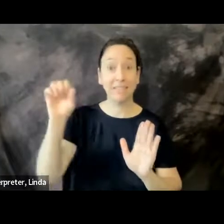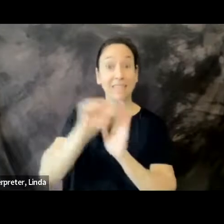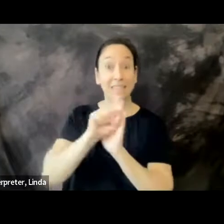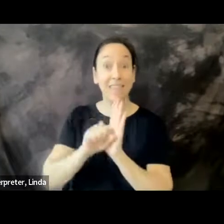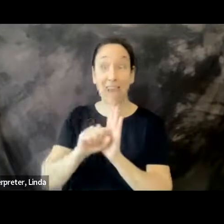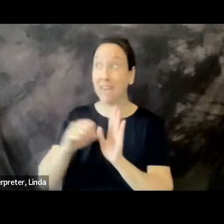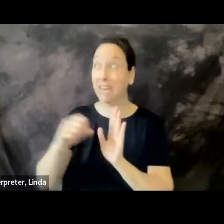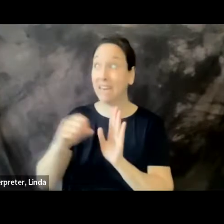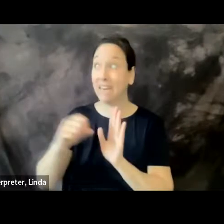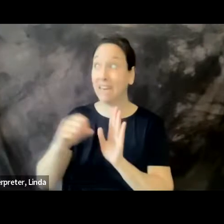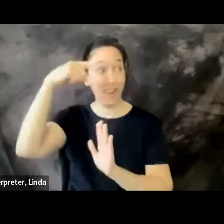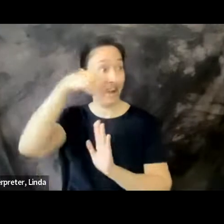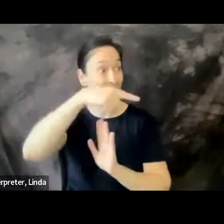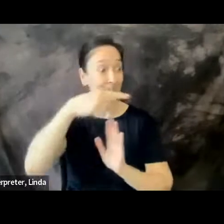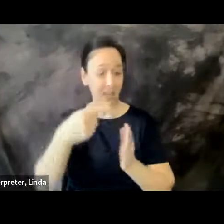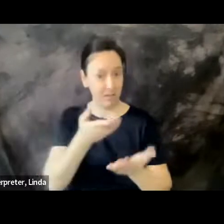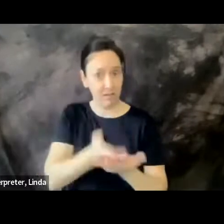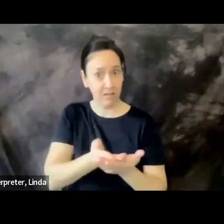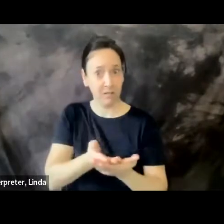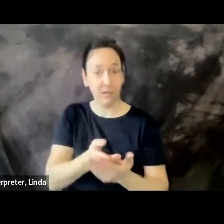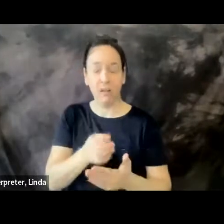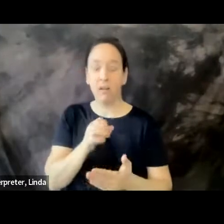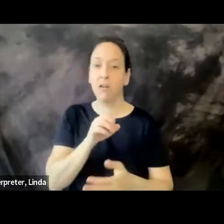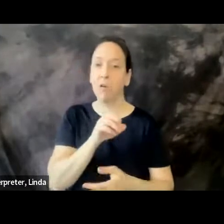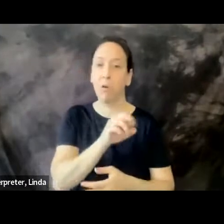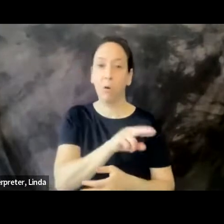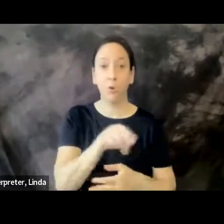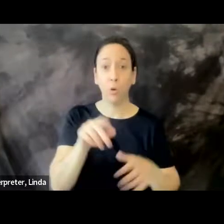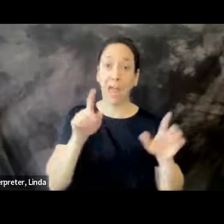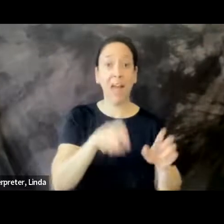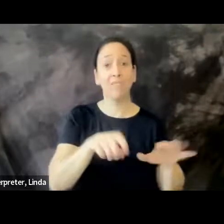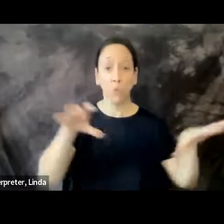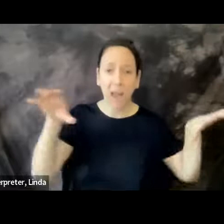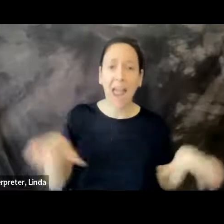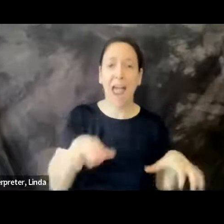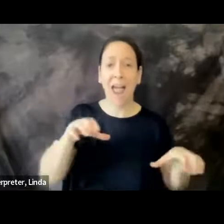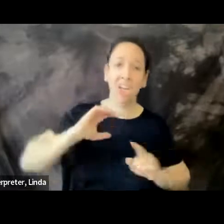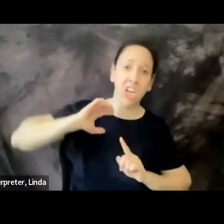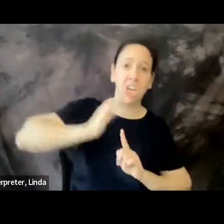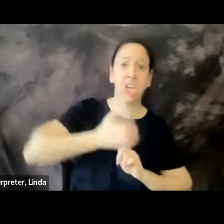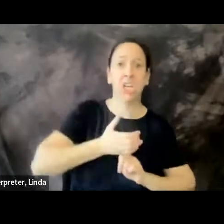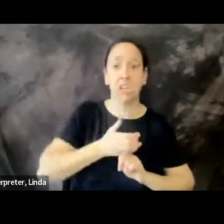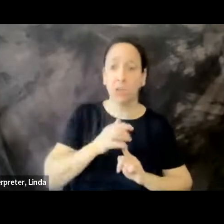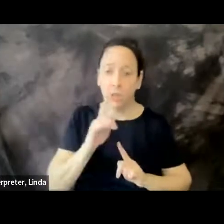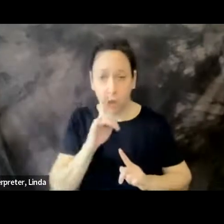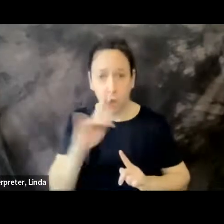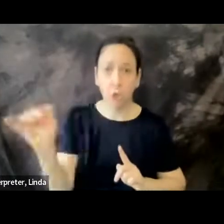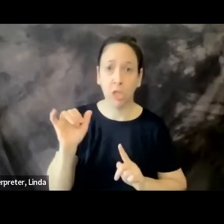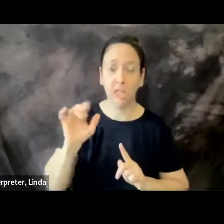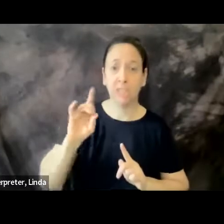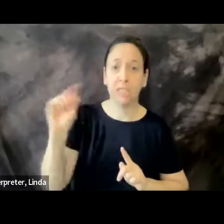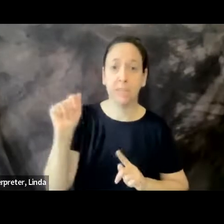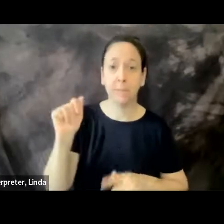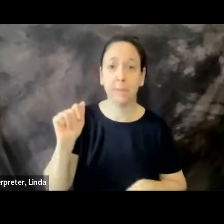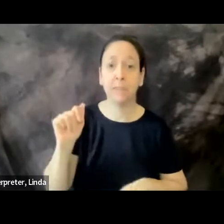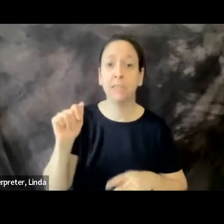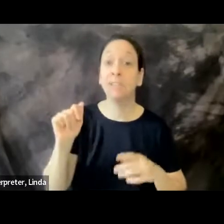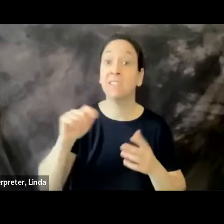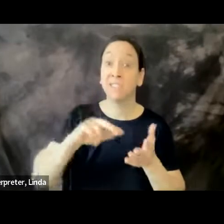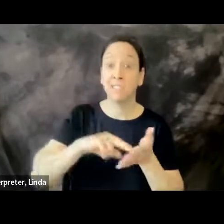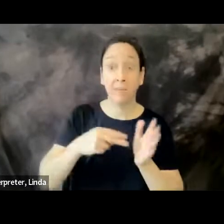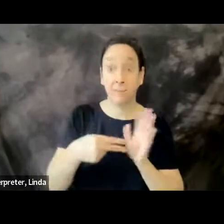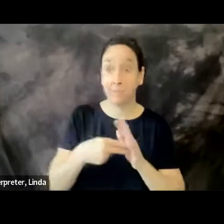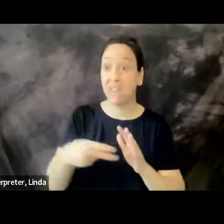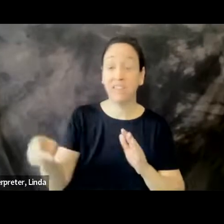you are, or to act as disabled as the state thinks you ought to act, then you are then flagged for